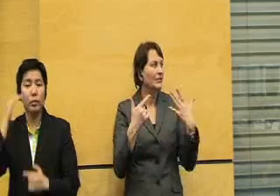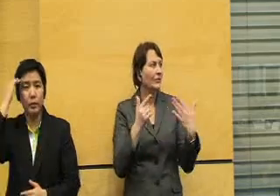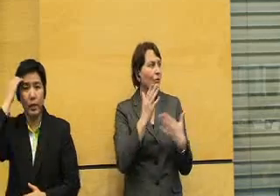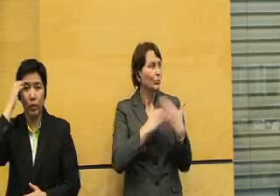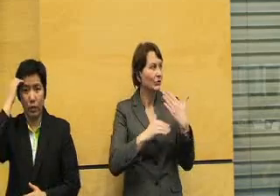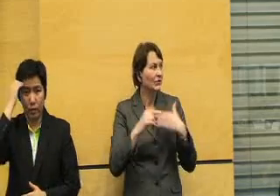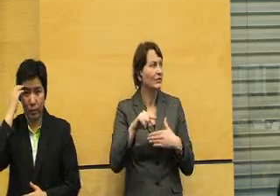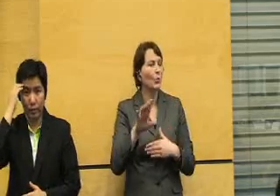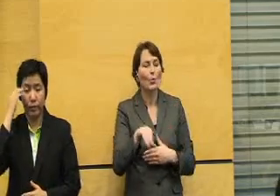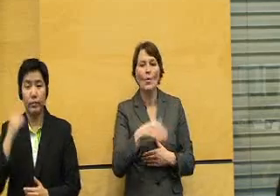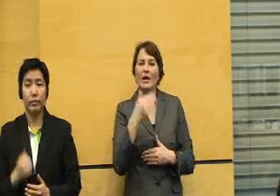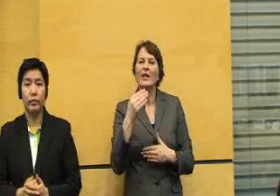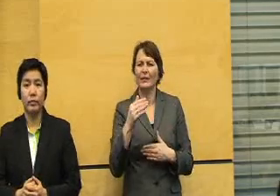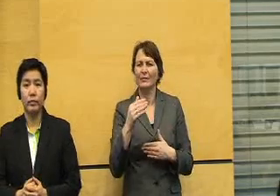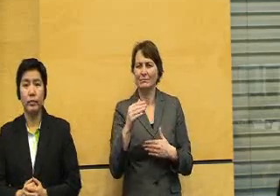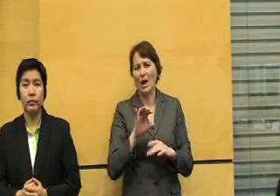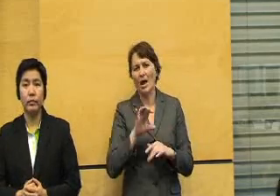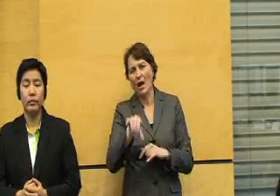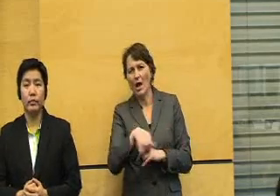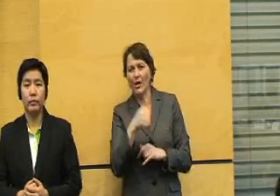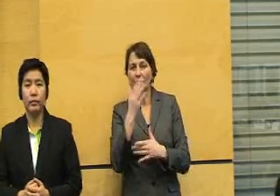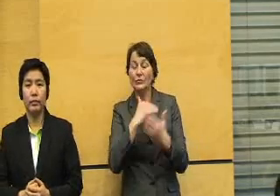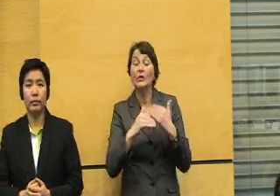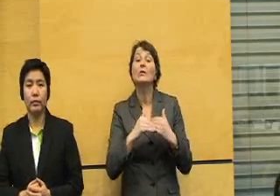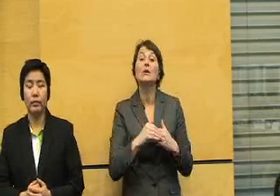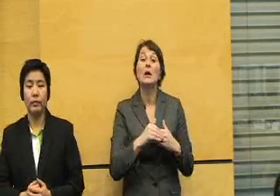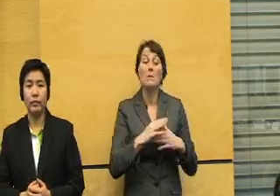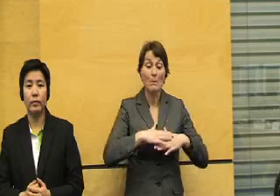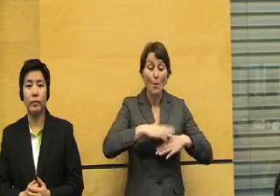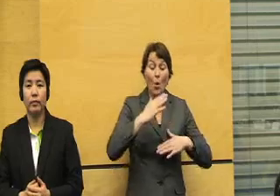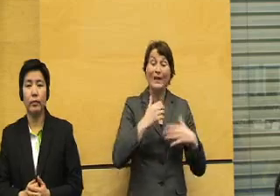Almost 50% are over 60 years